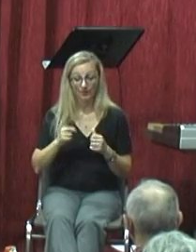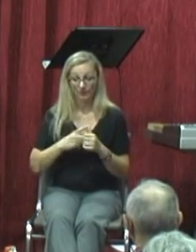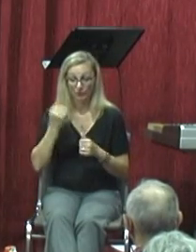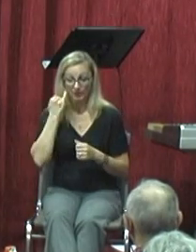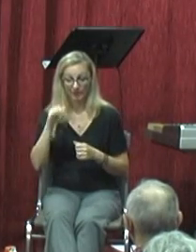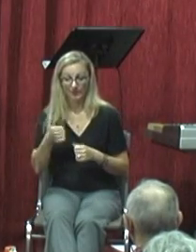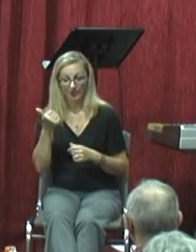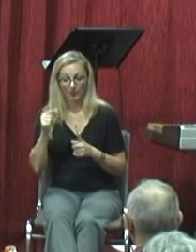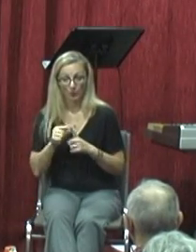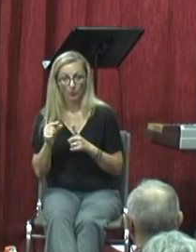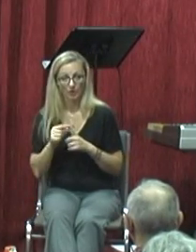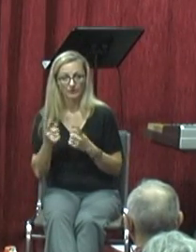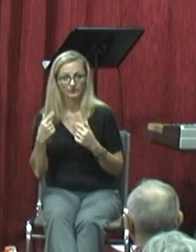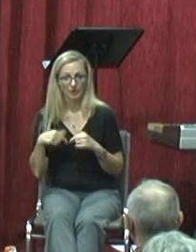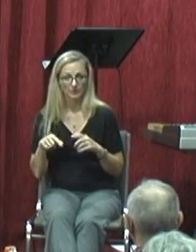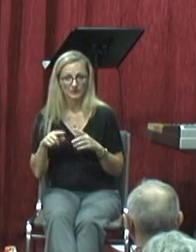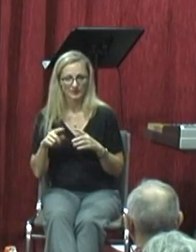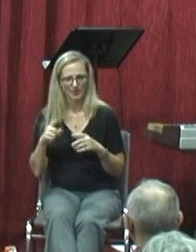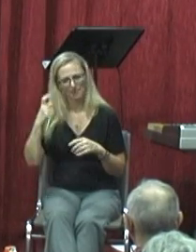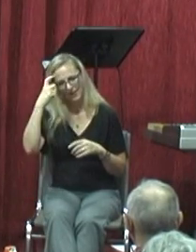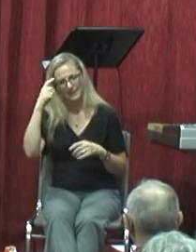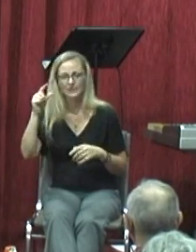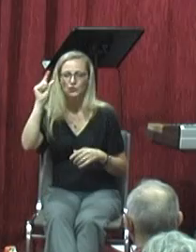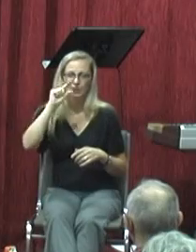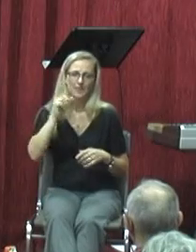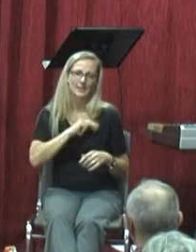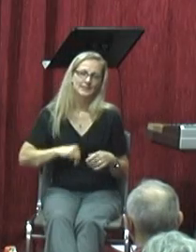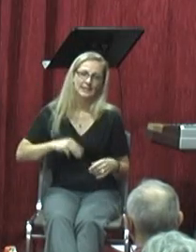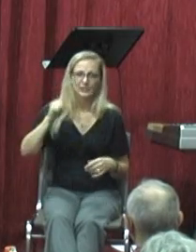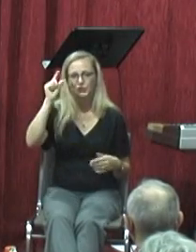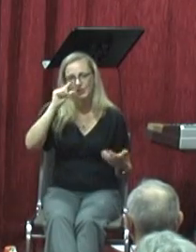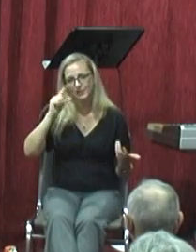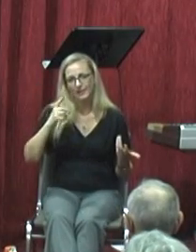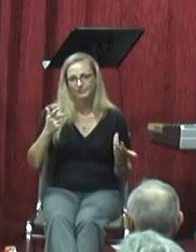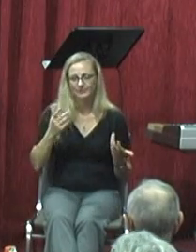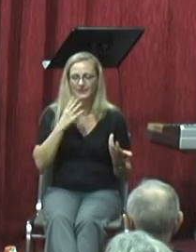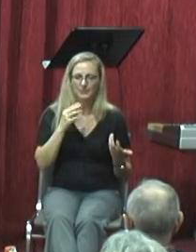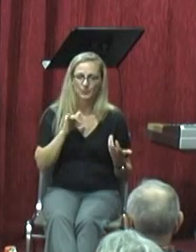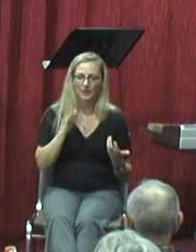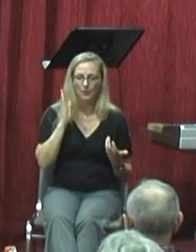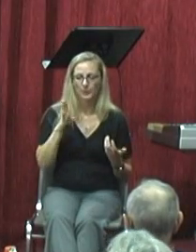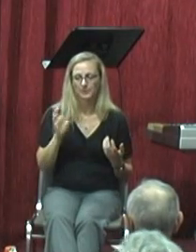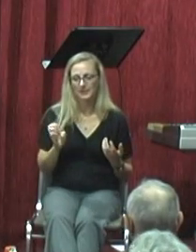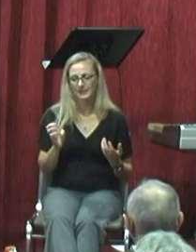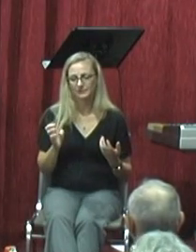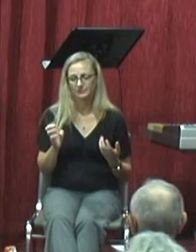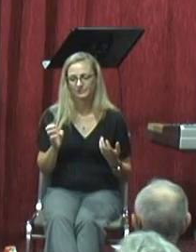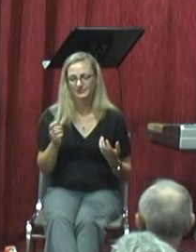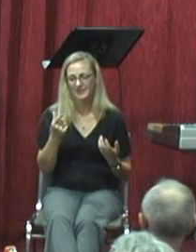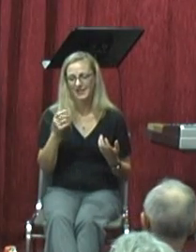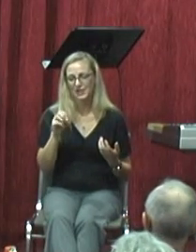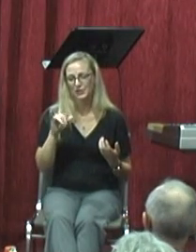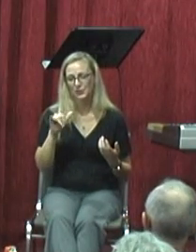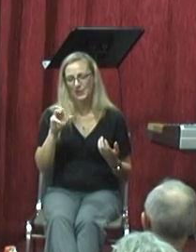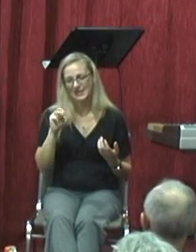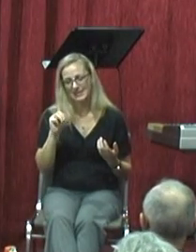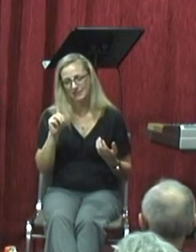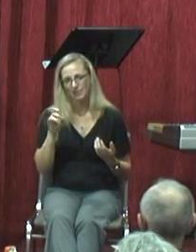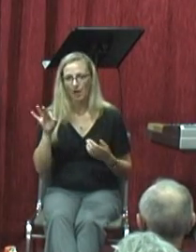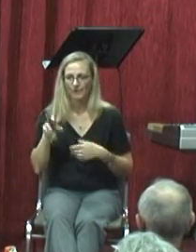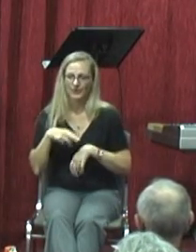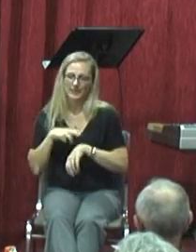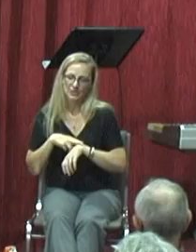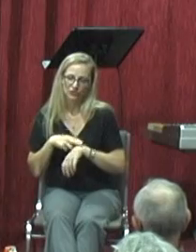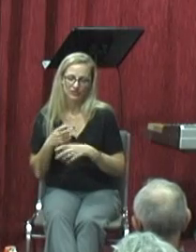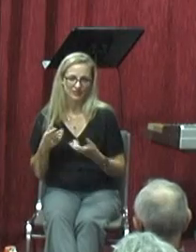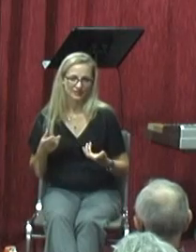the other word comes to mind is Gentile, Messianic Gentile. And in the Hebrew, that would be Goyim, of the nations. So it would